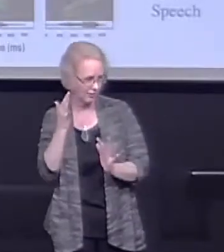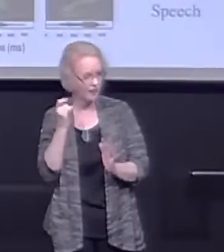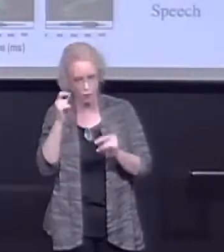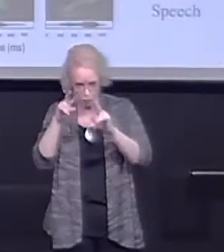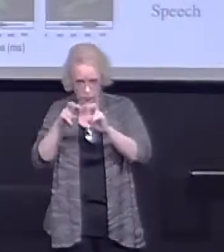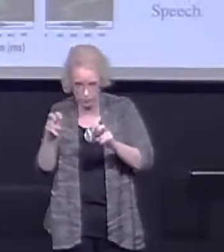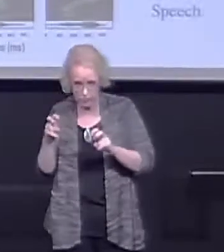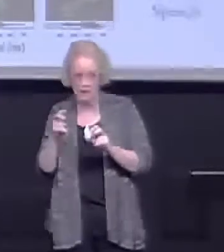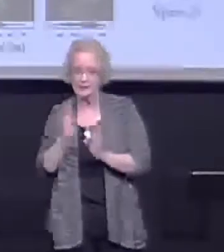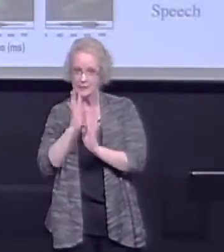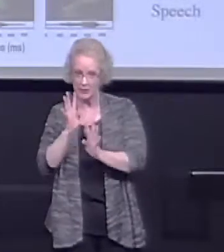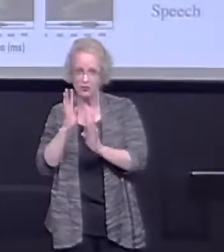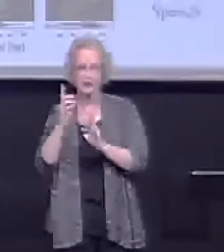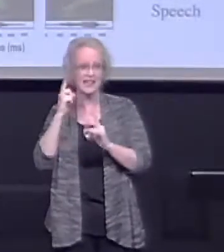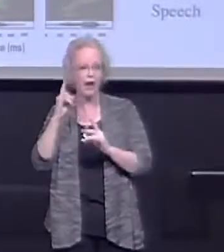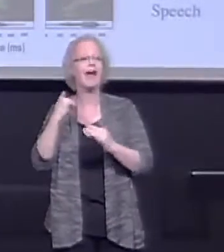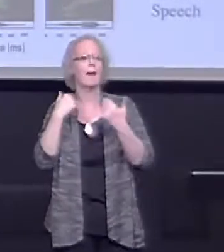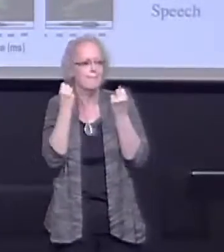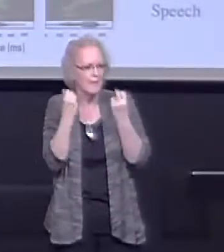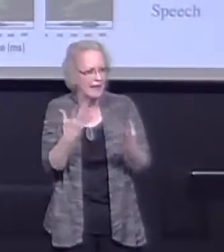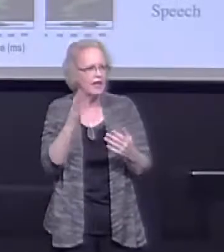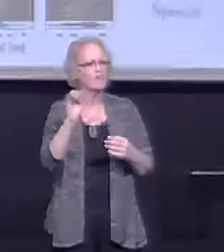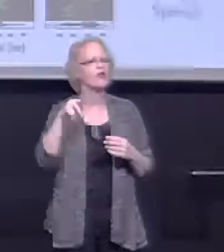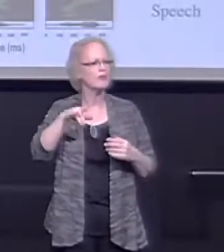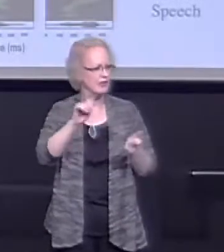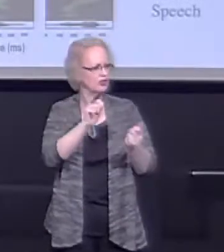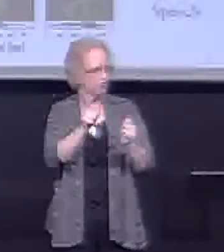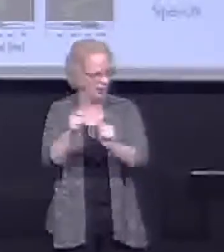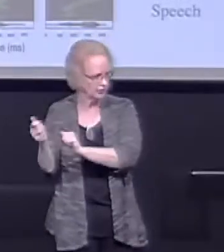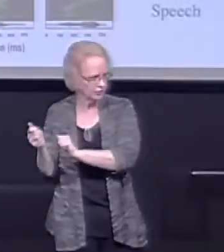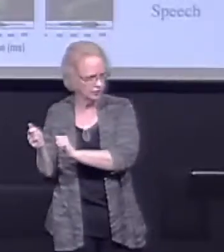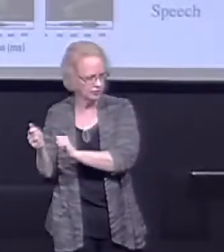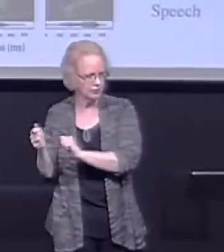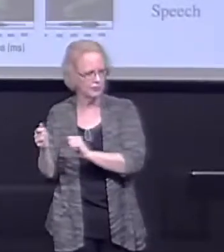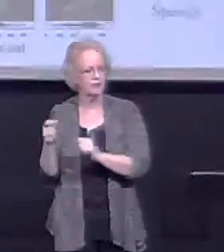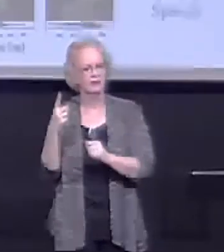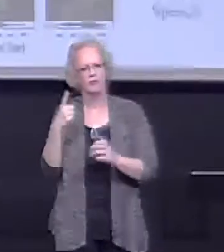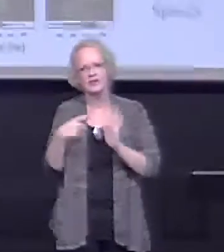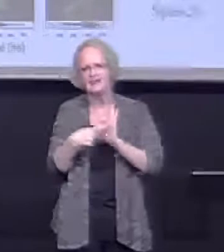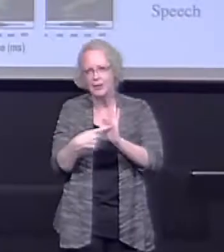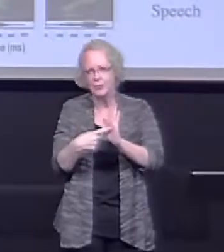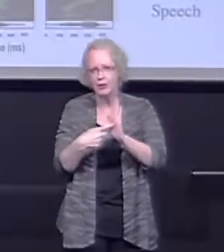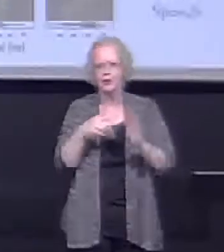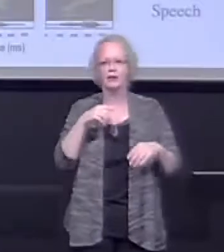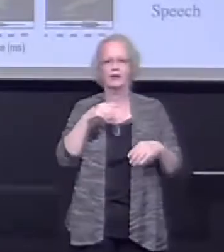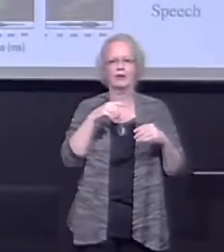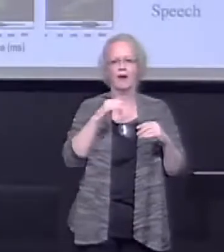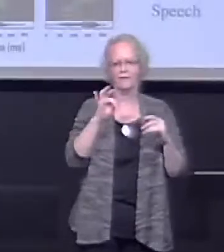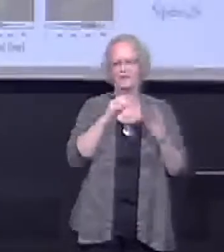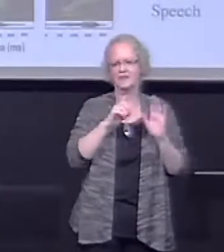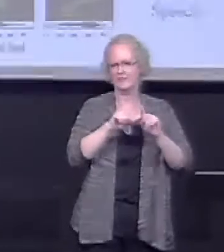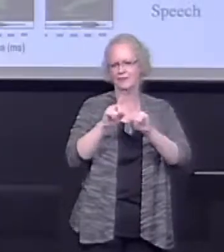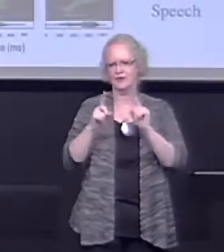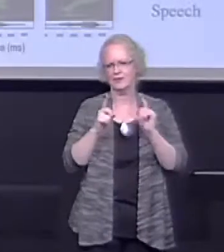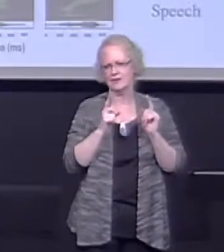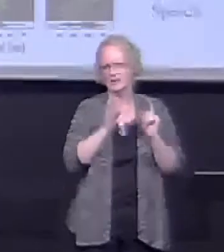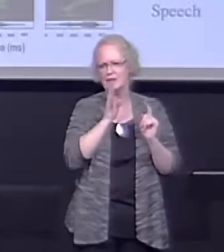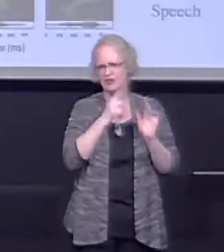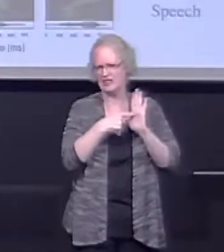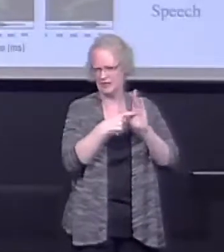frequency changes like that. There are some speech sound examples, 1, 2, 3, There's a spectrogram. If you're not familiar with a spectrogram,